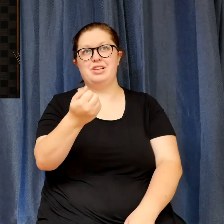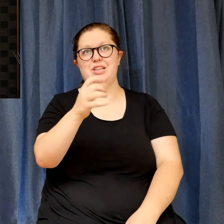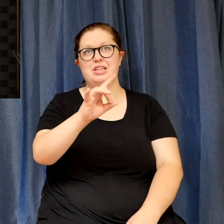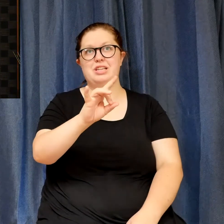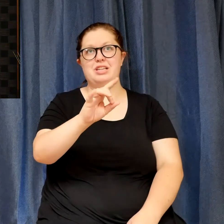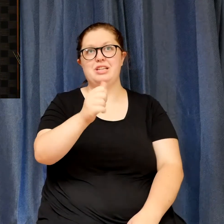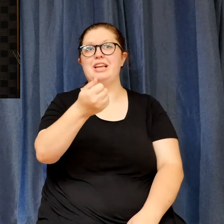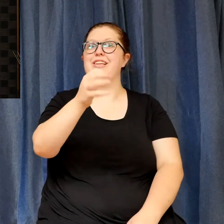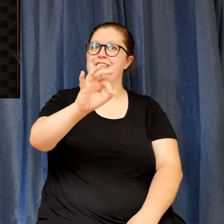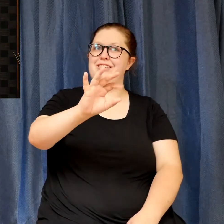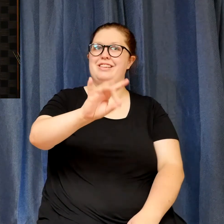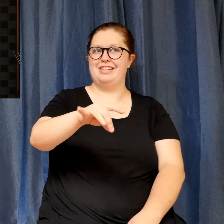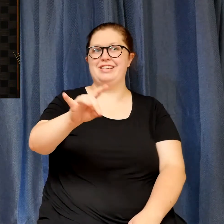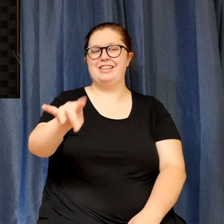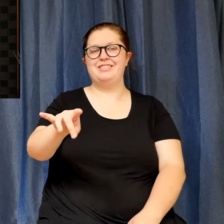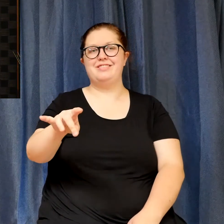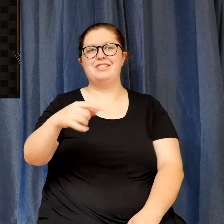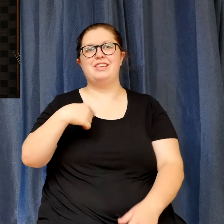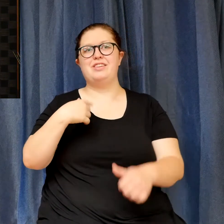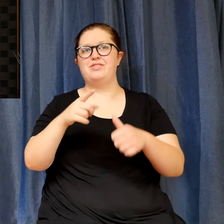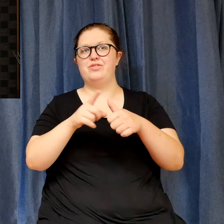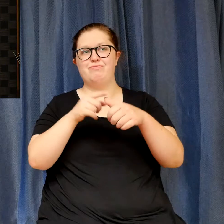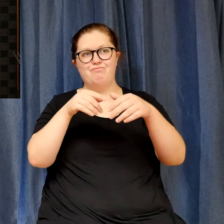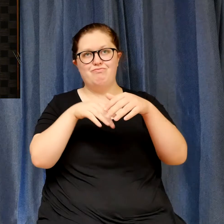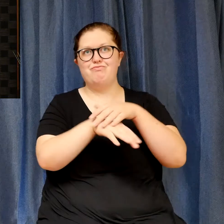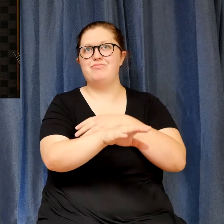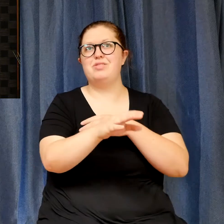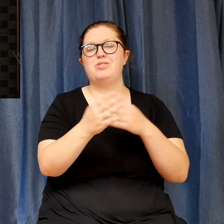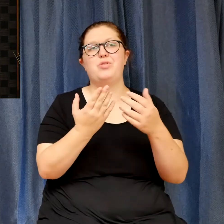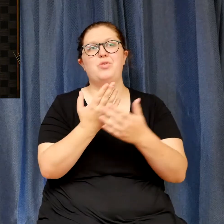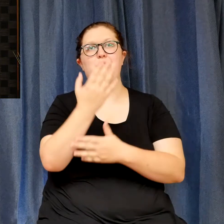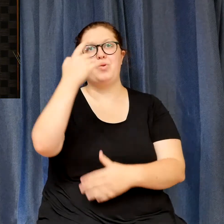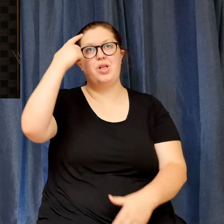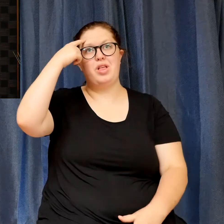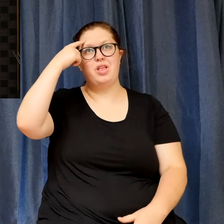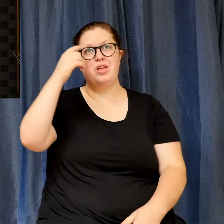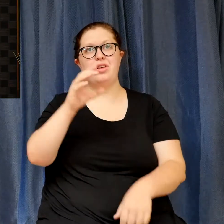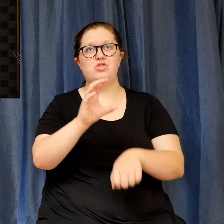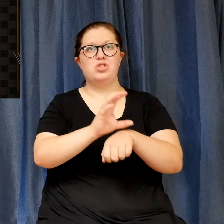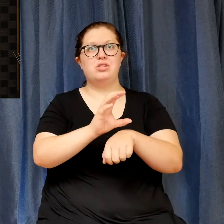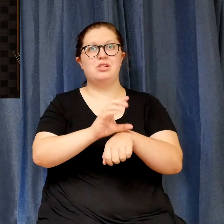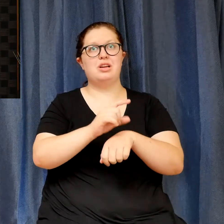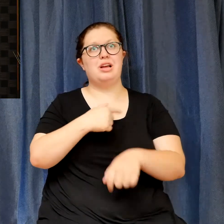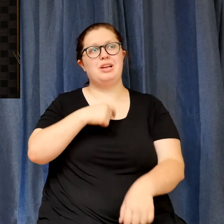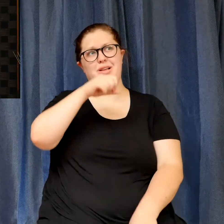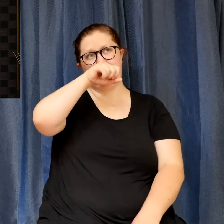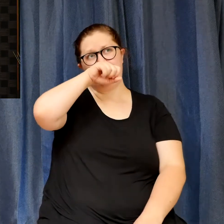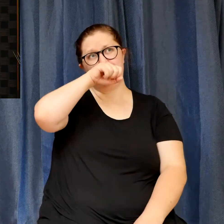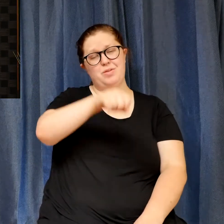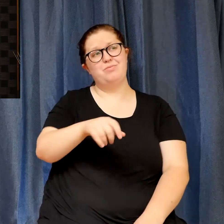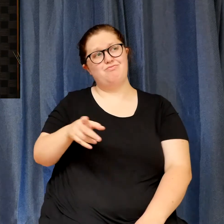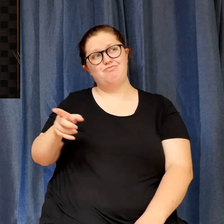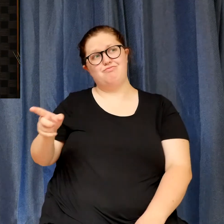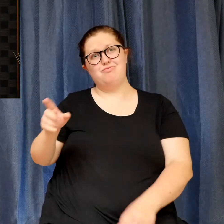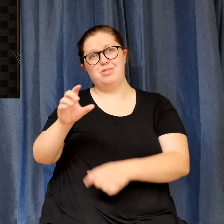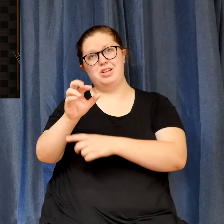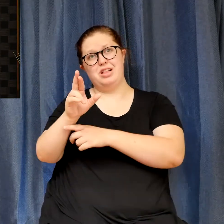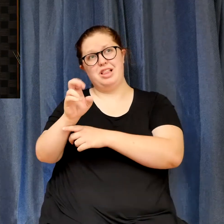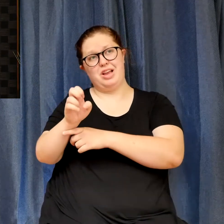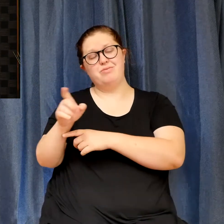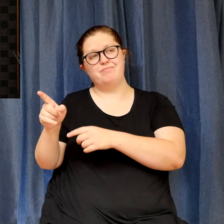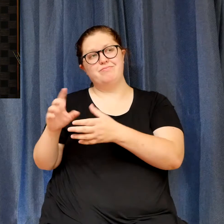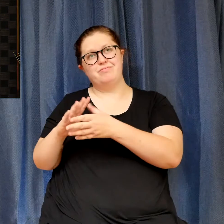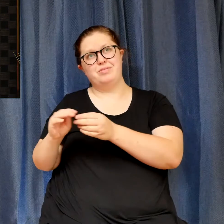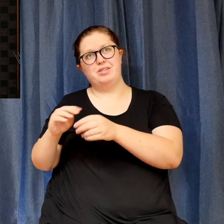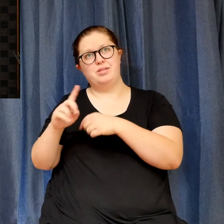I stepped into my first New Thought church. But I love what Sister Claire said about the